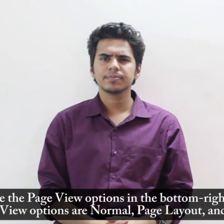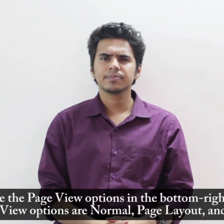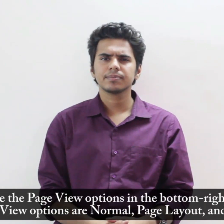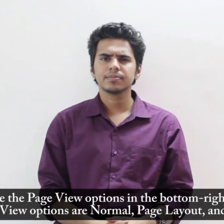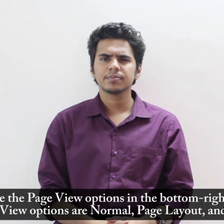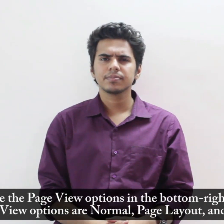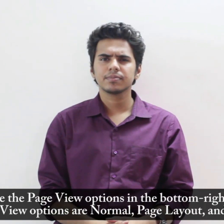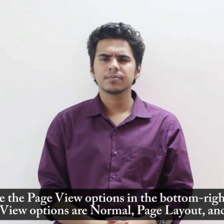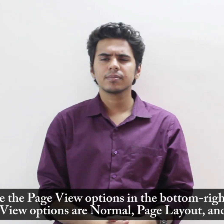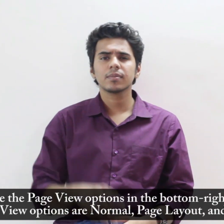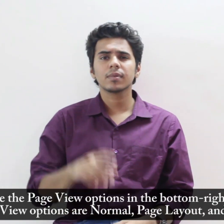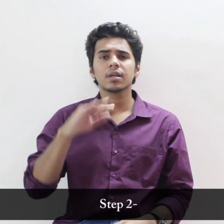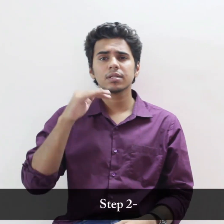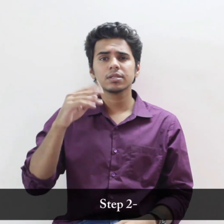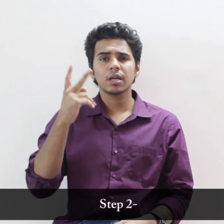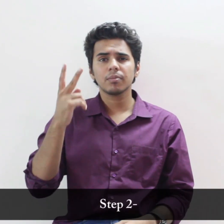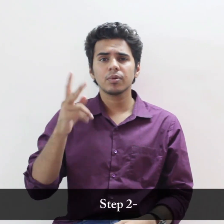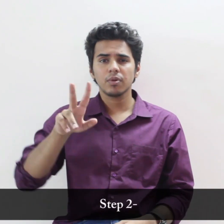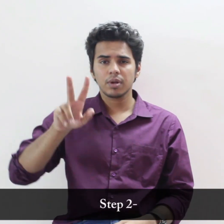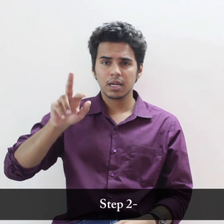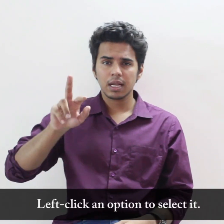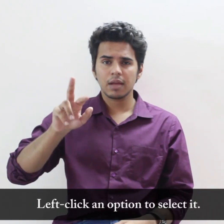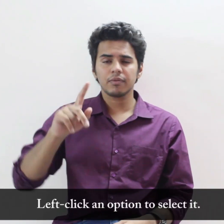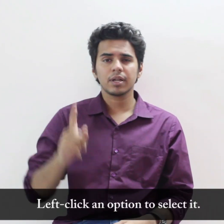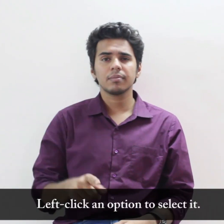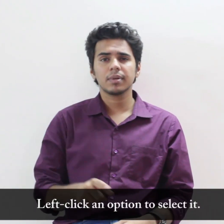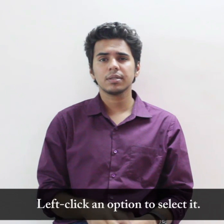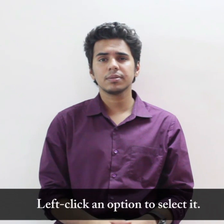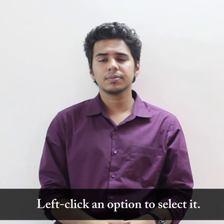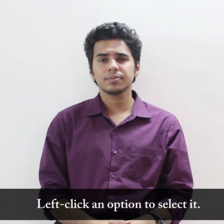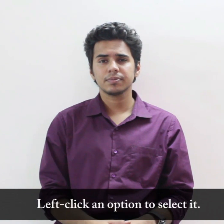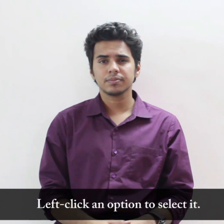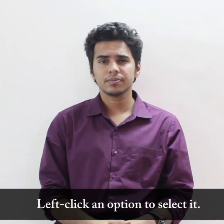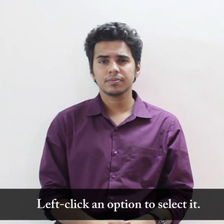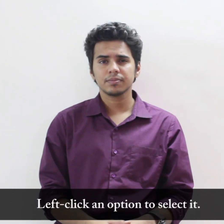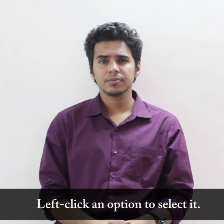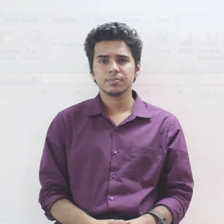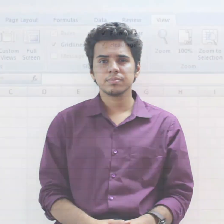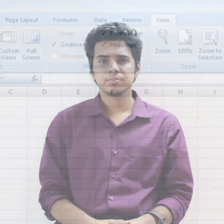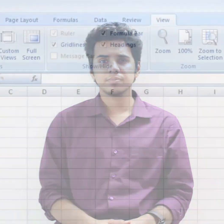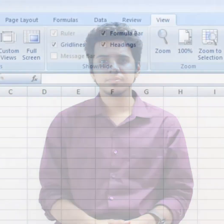Step 2. Left click an option to select it.